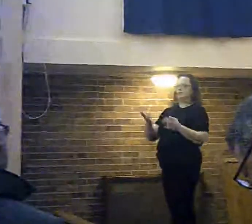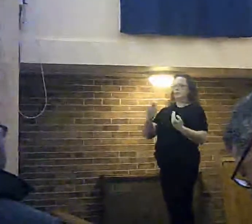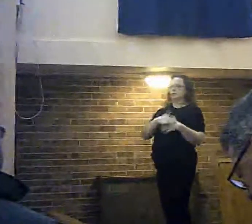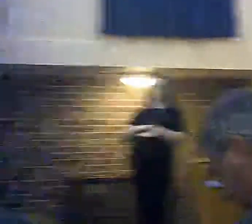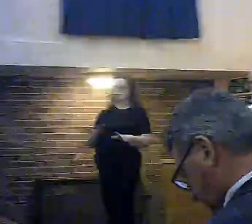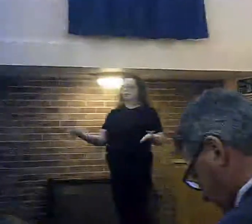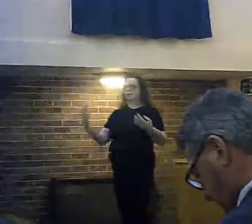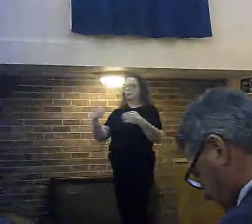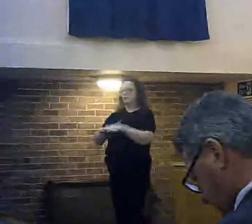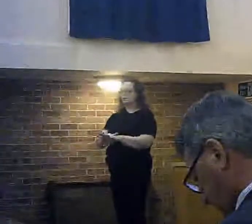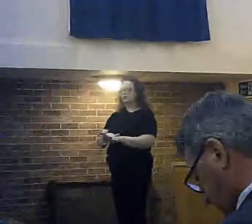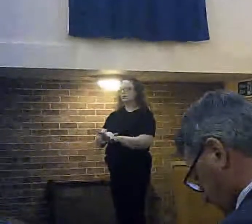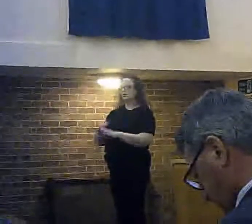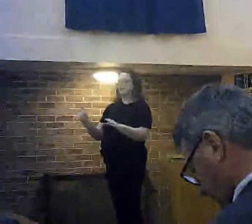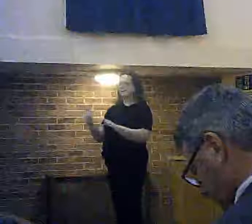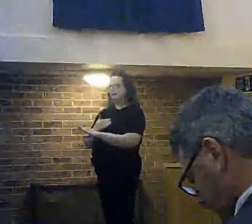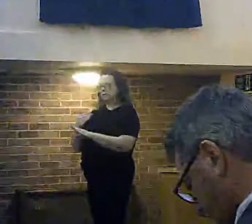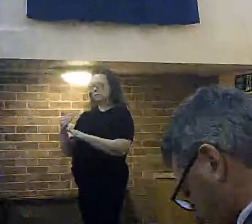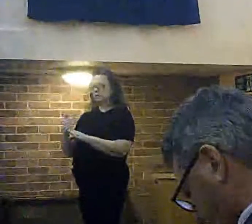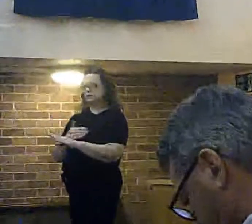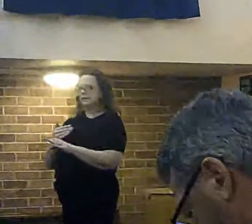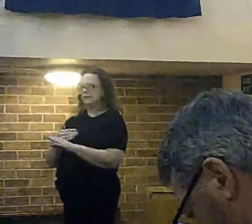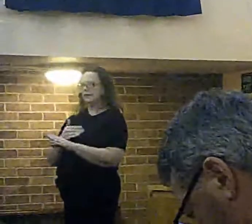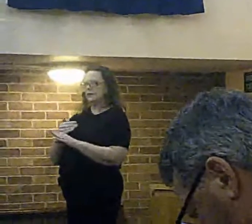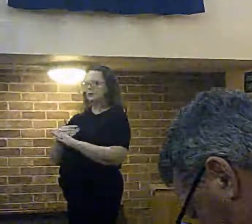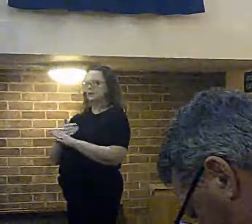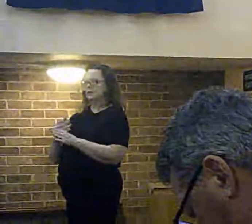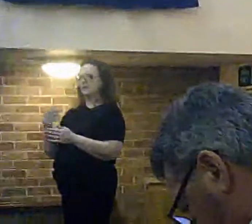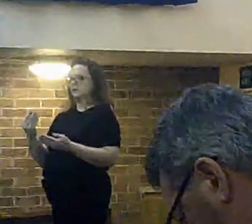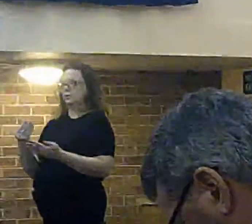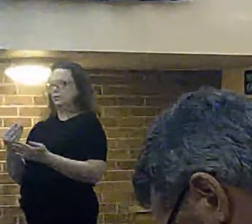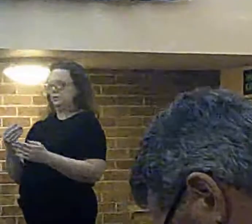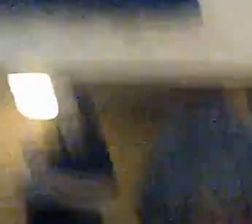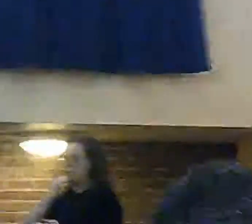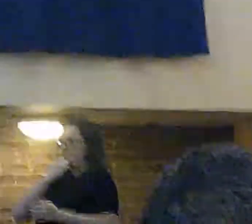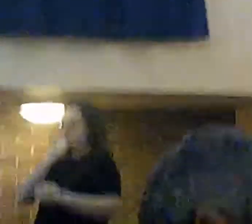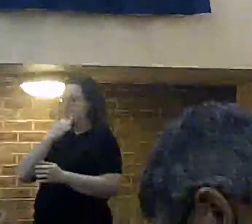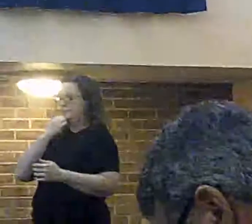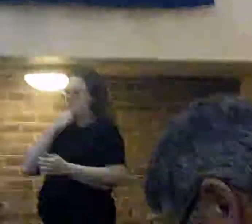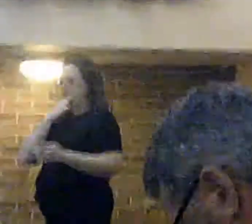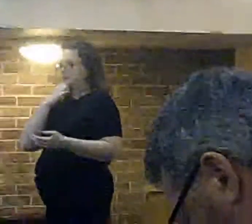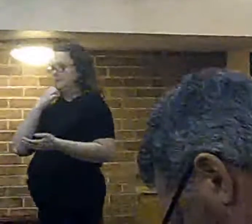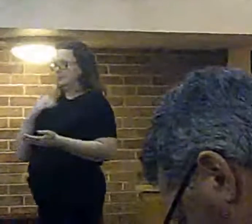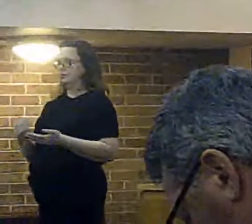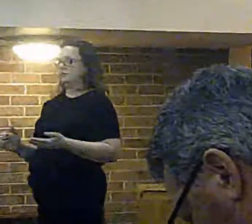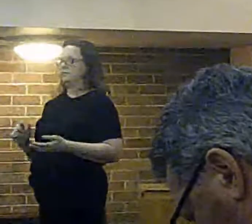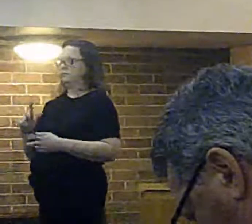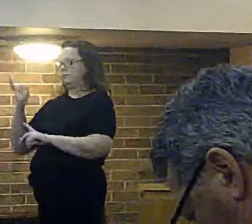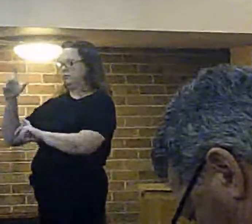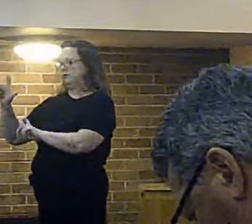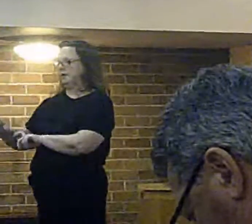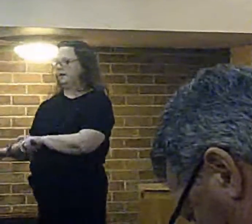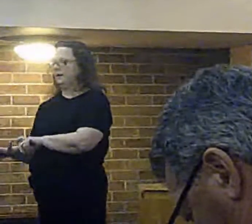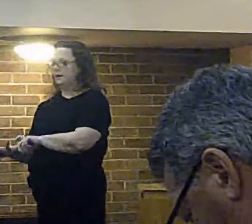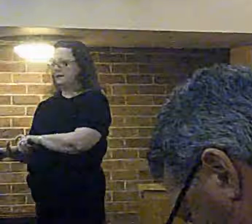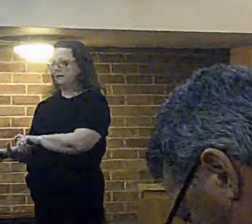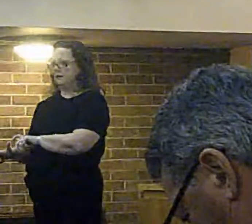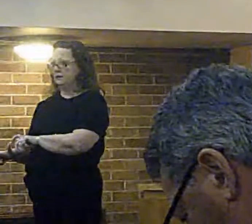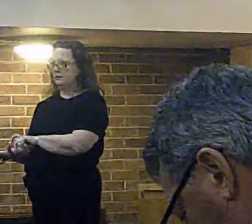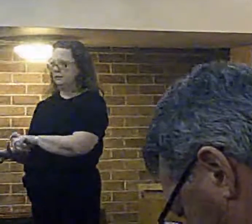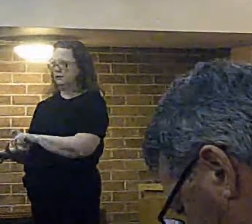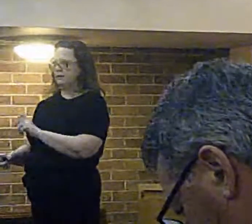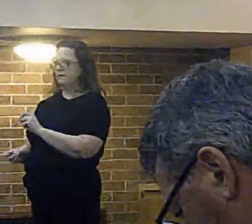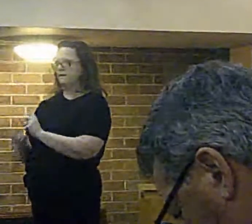delivering efficiencies and increasing the number of the retained firefighters we've been awarded the full amount